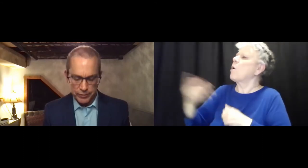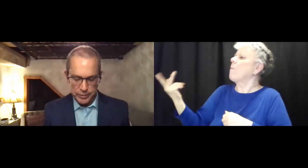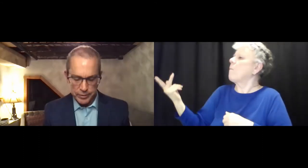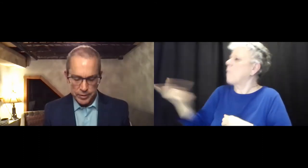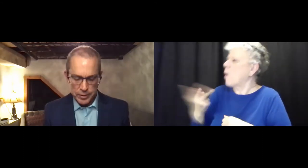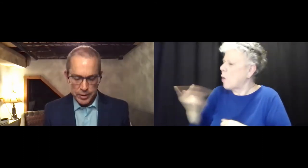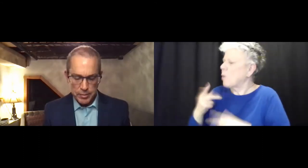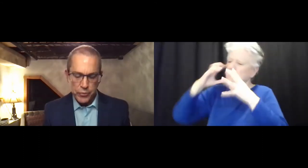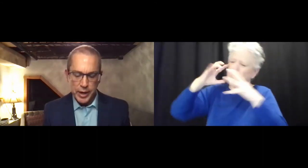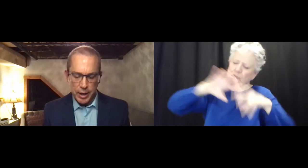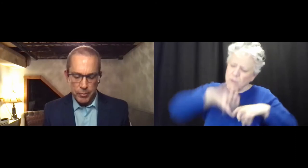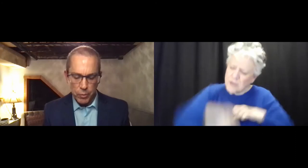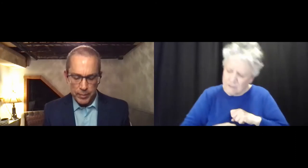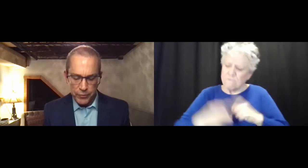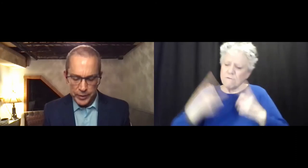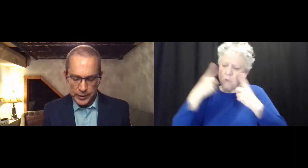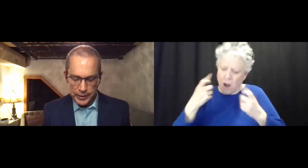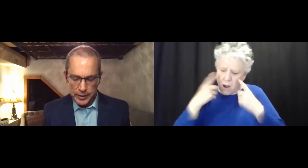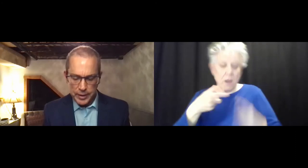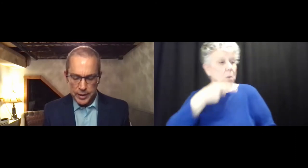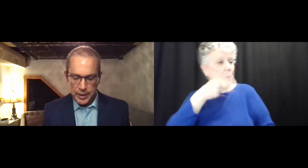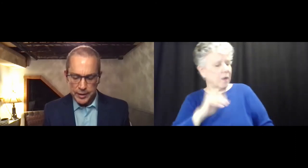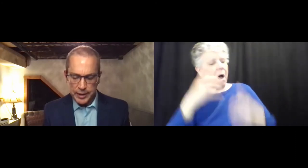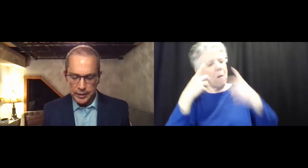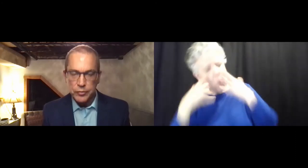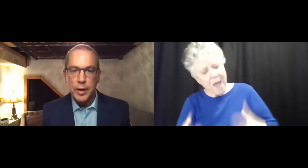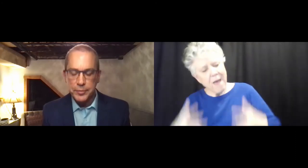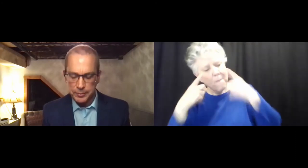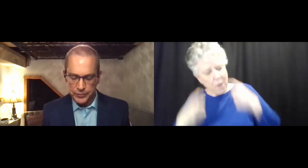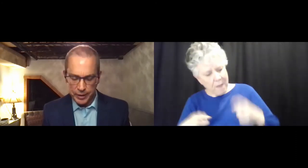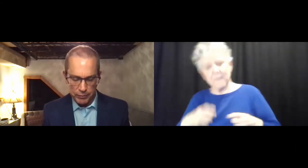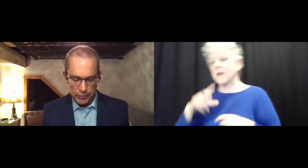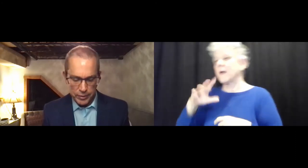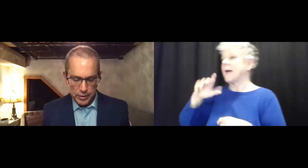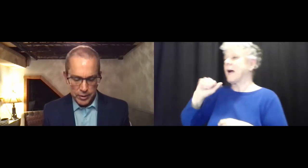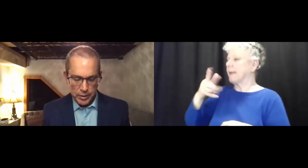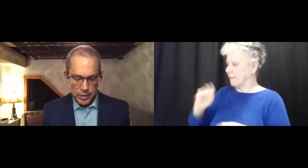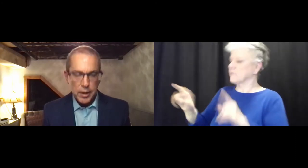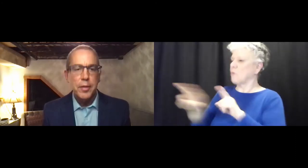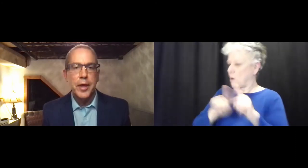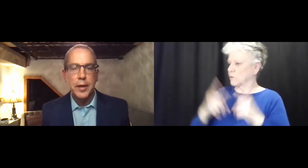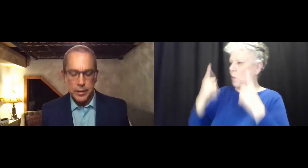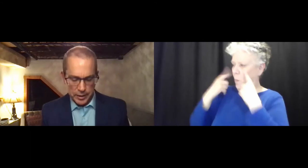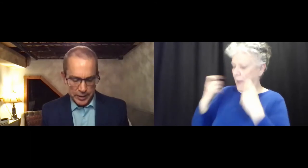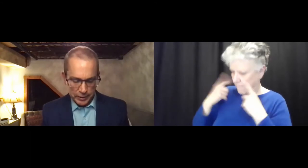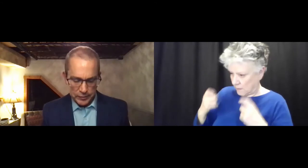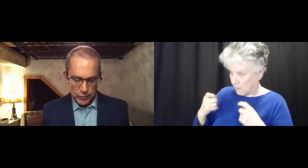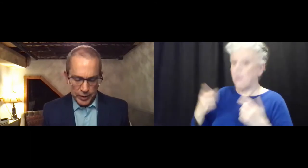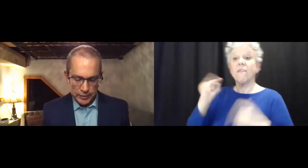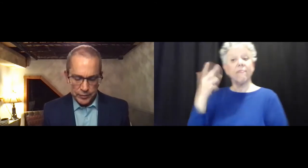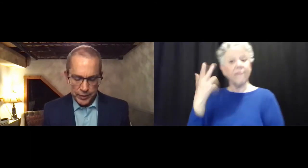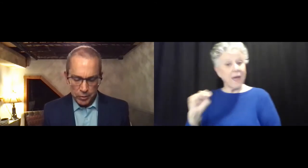grief. Priam wept freely, and Achilles wept himself. Then